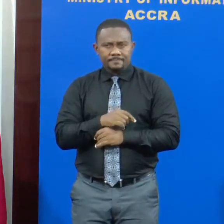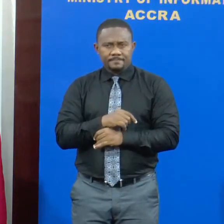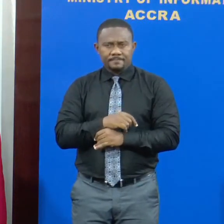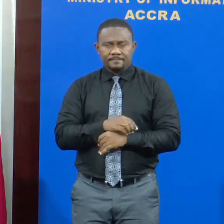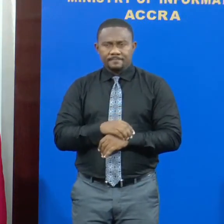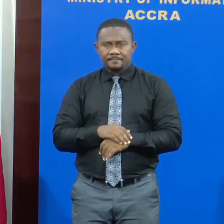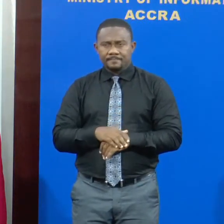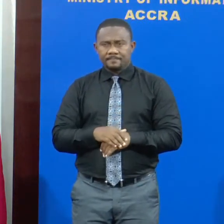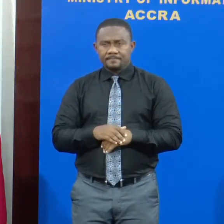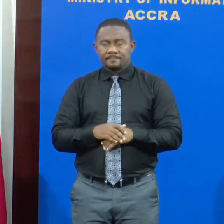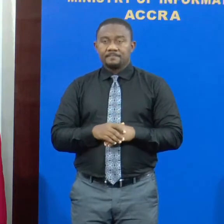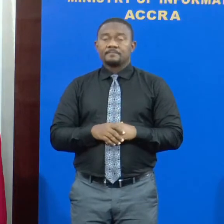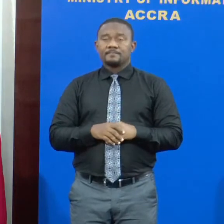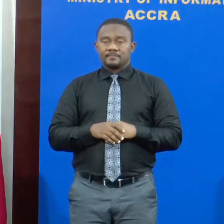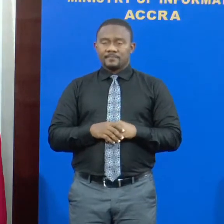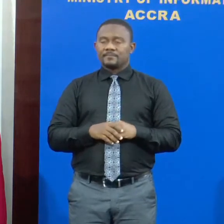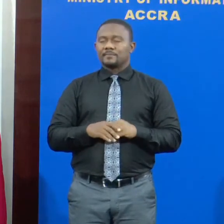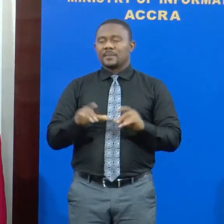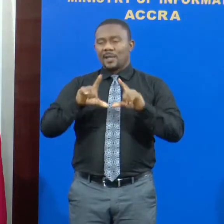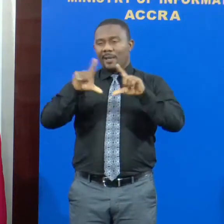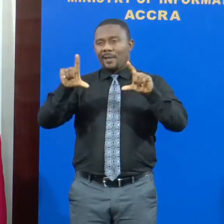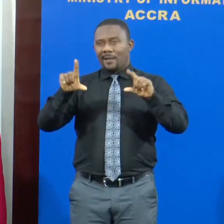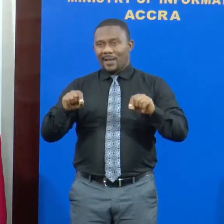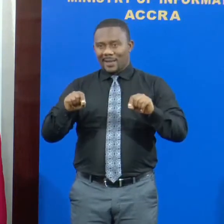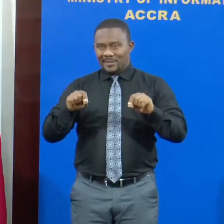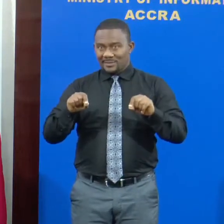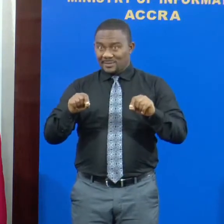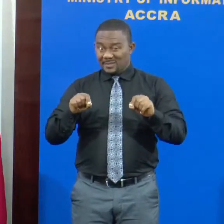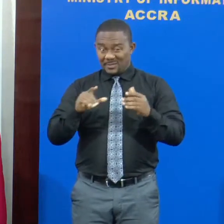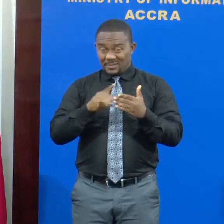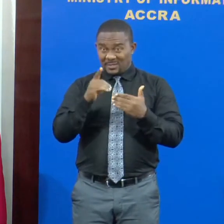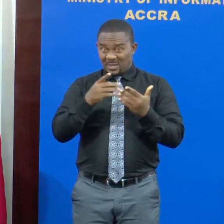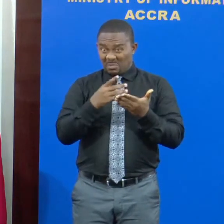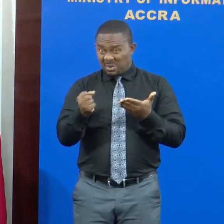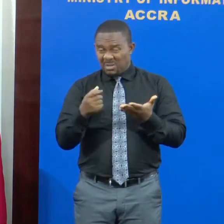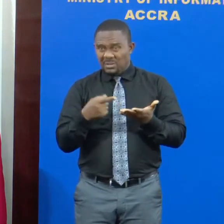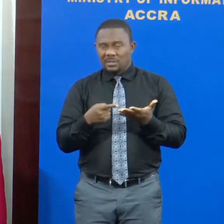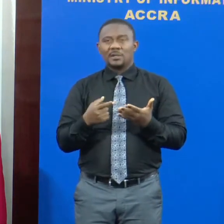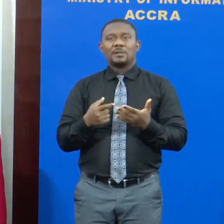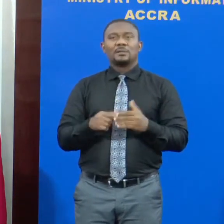the expiration of the card and the renewal process.